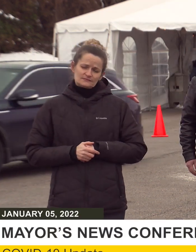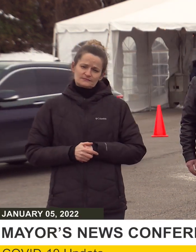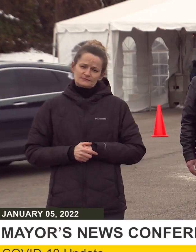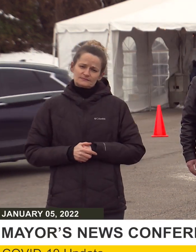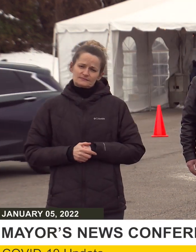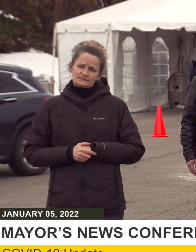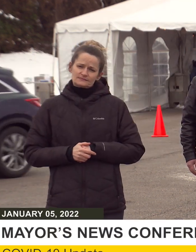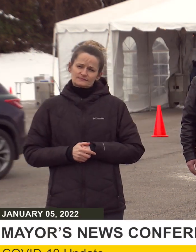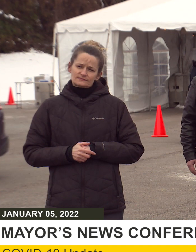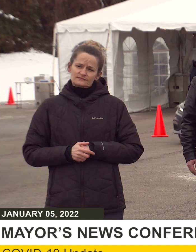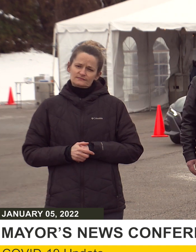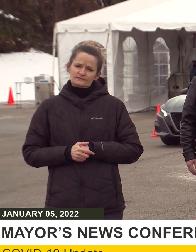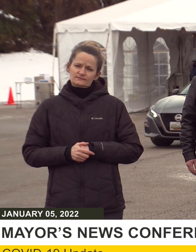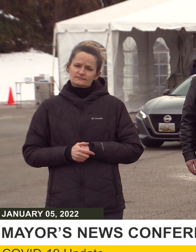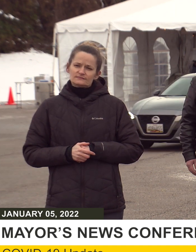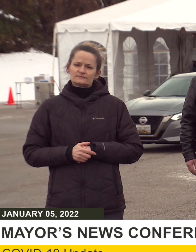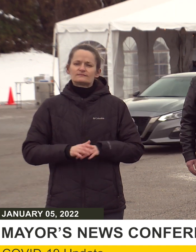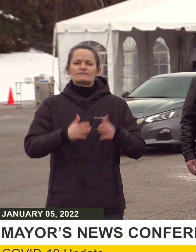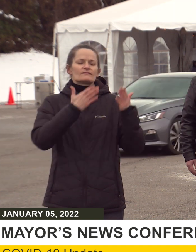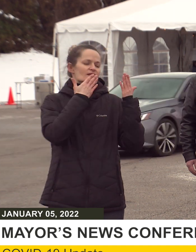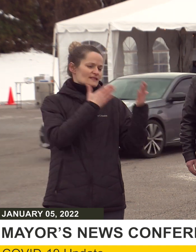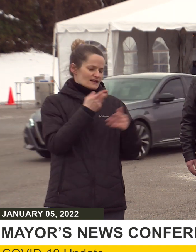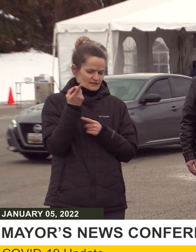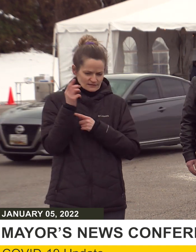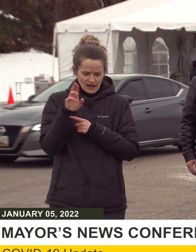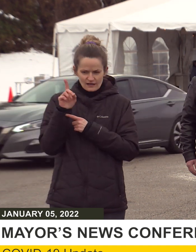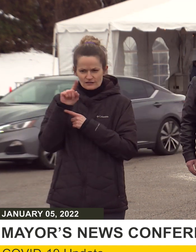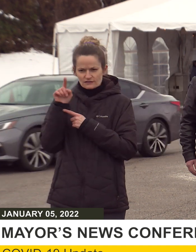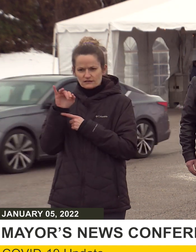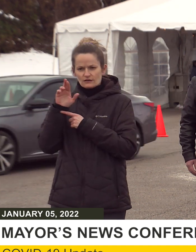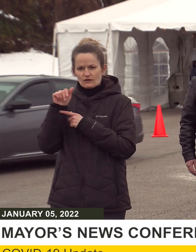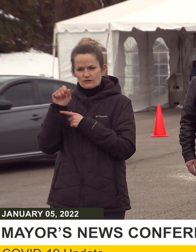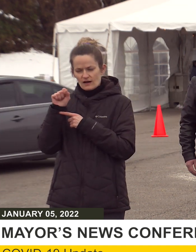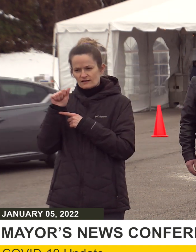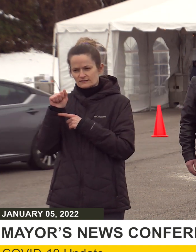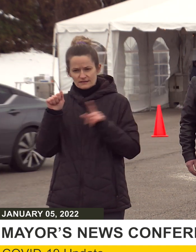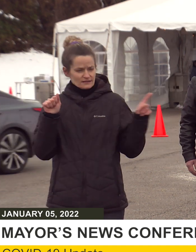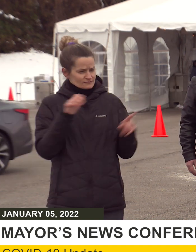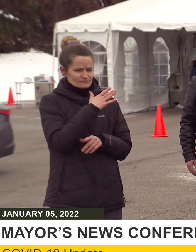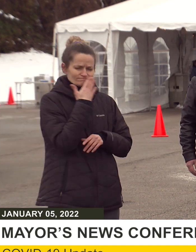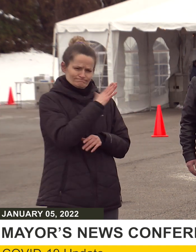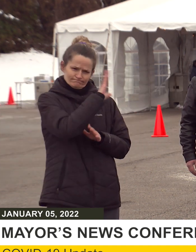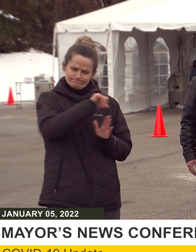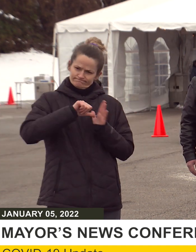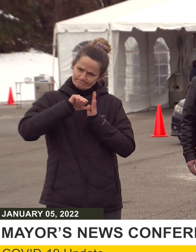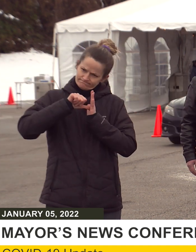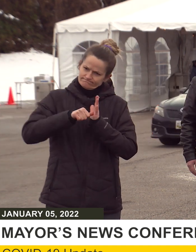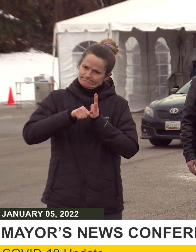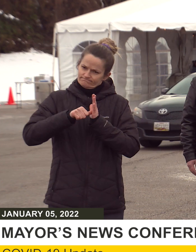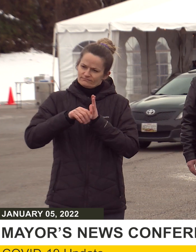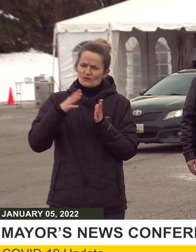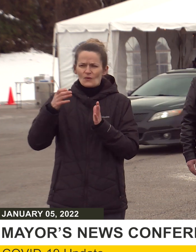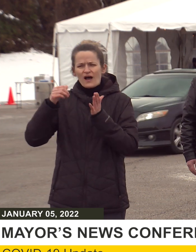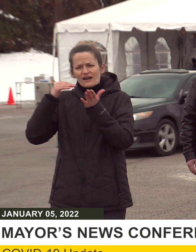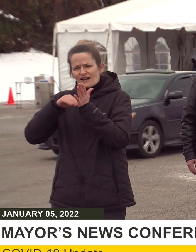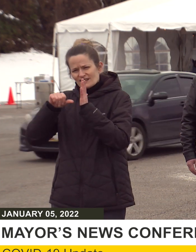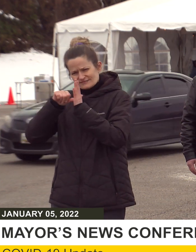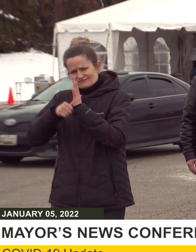Thank you, Dr. D. And I just want to reiterate that again, that we know that getting